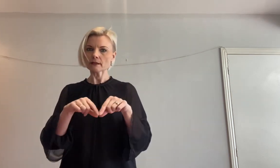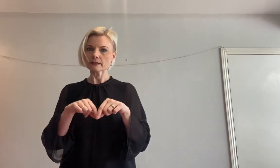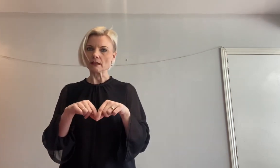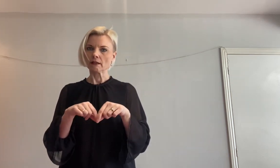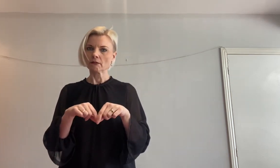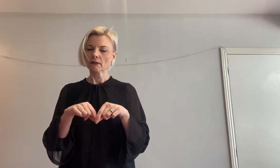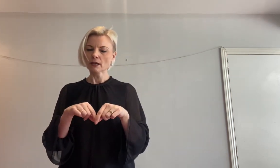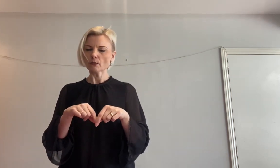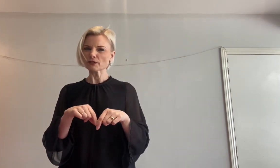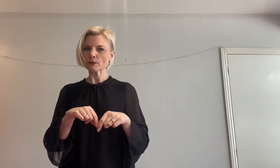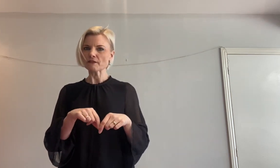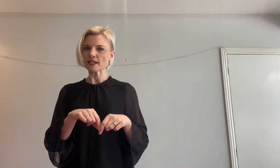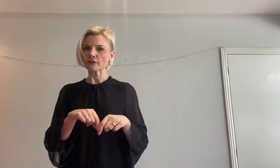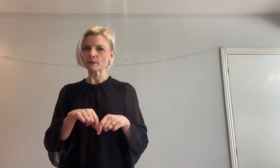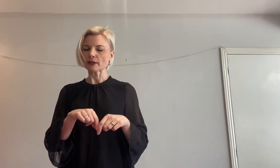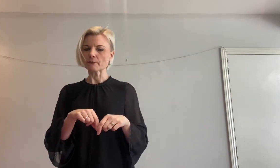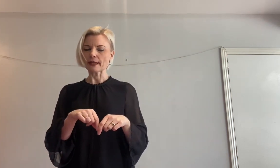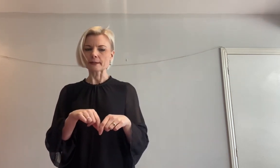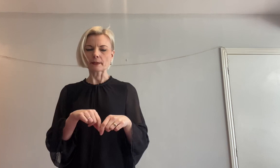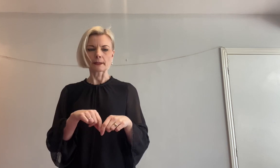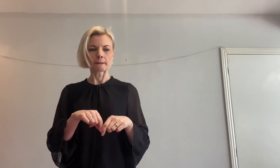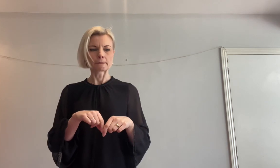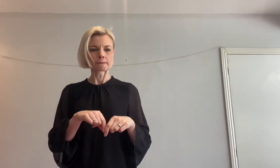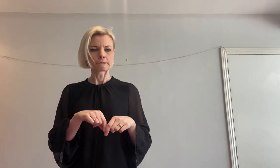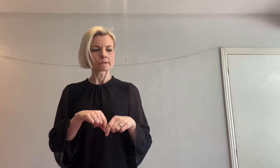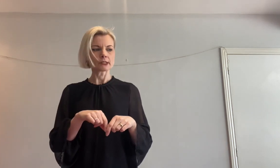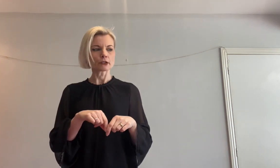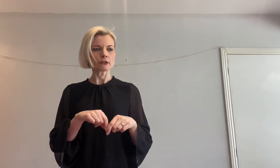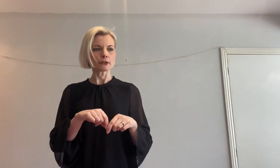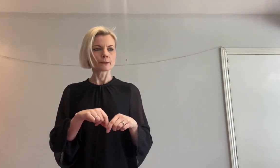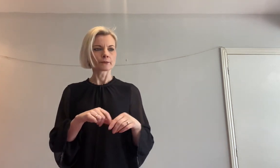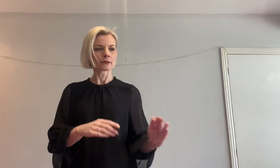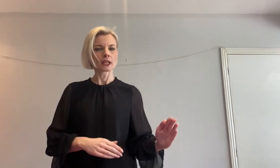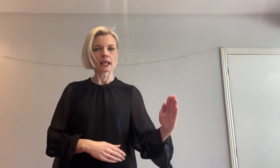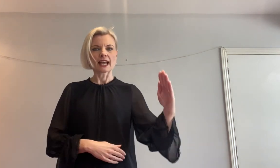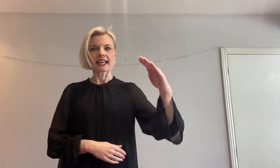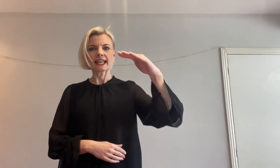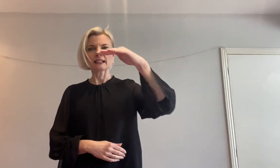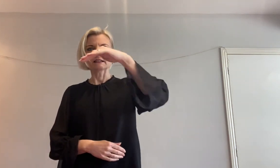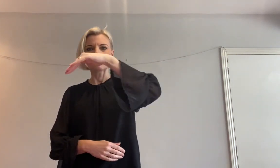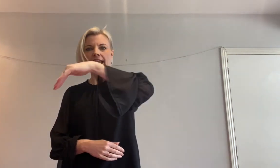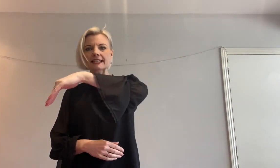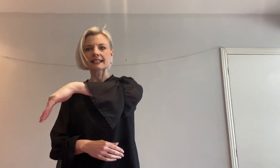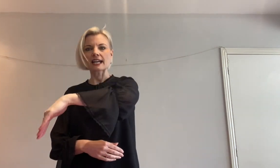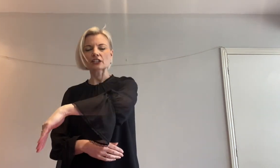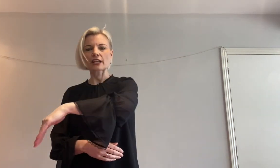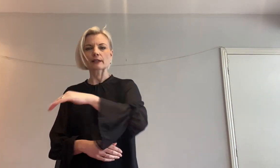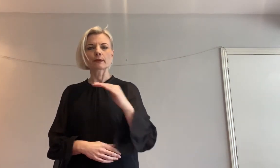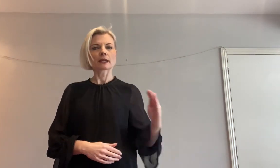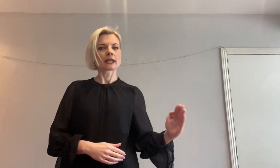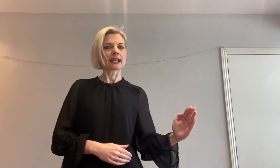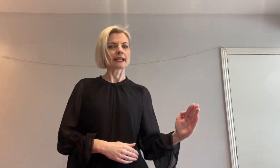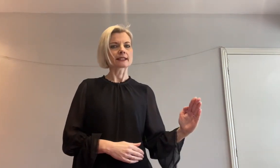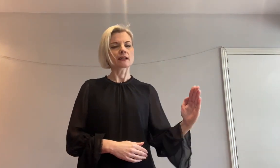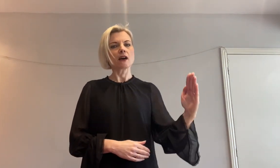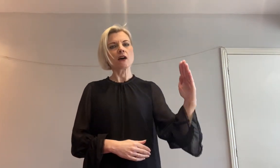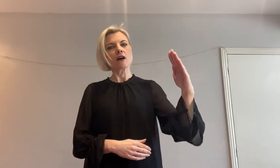plaster. I wonder why vinegar and brown paper? I don't know. A hill is that shape. It's an